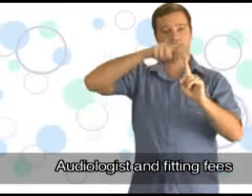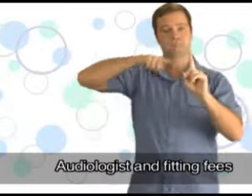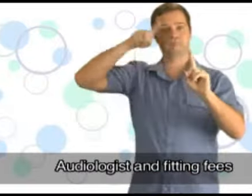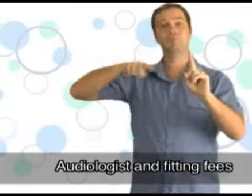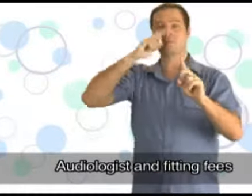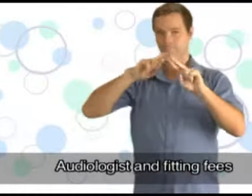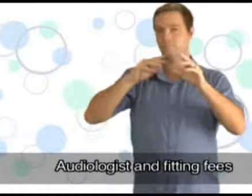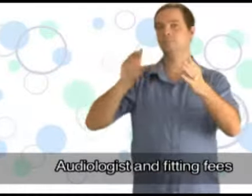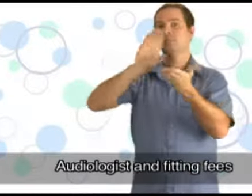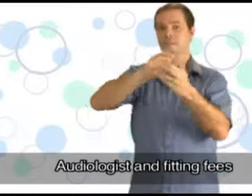audiologist and fitting fees,